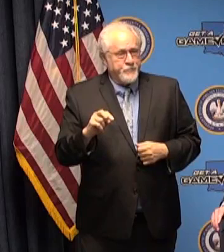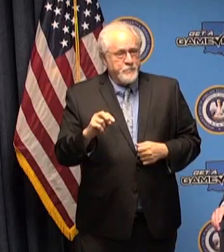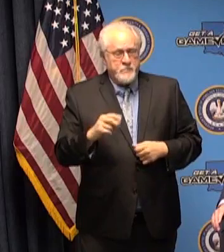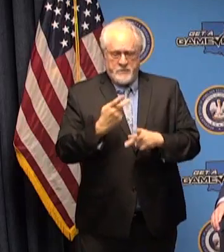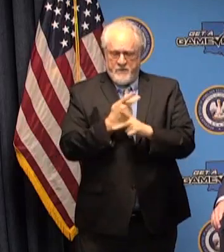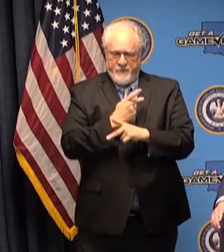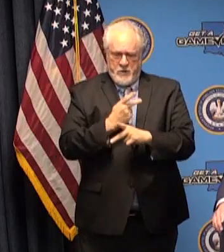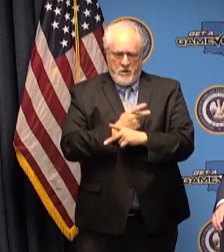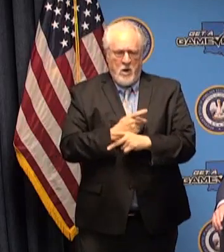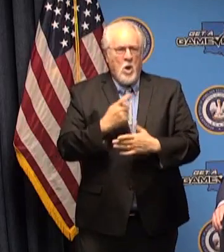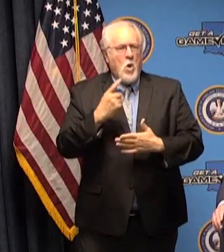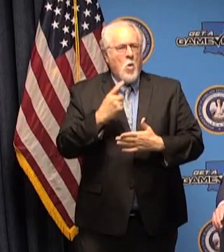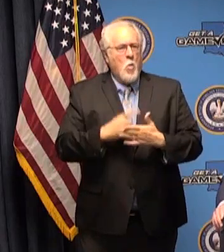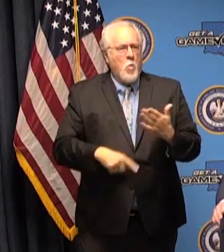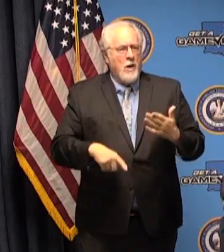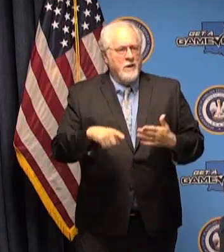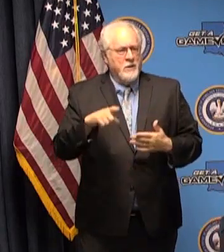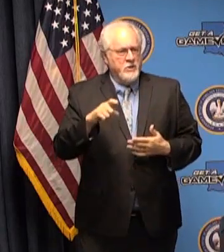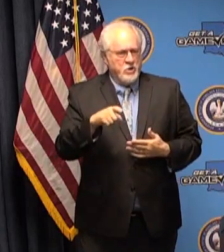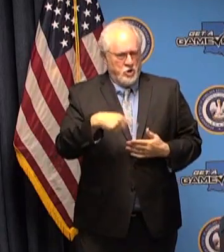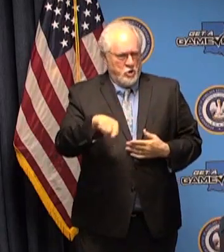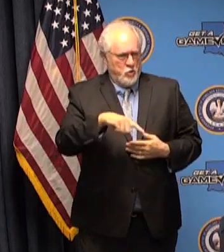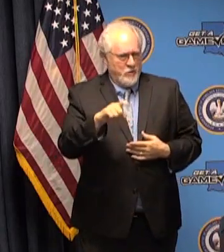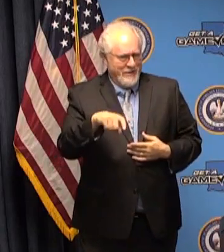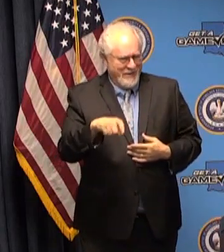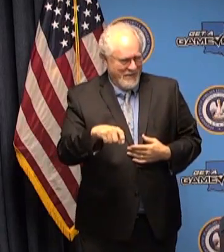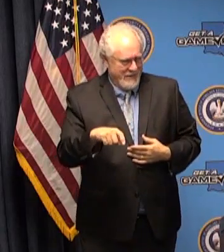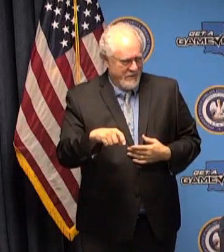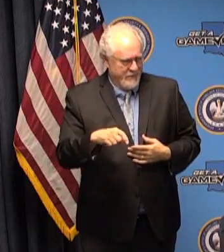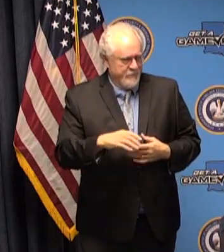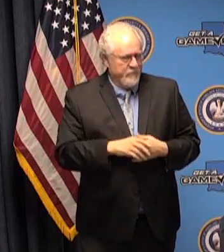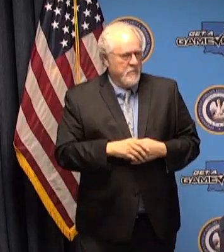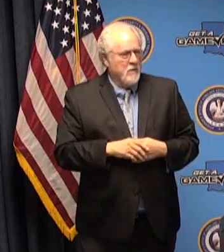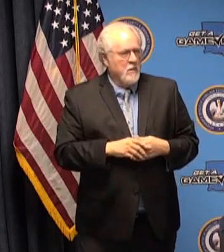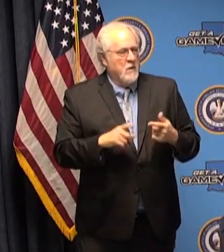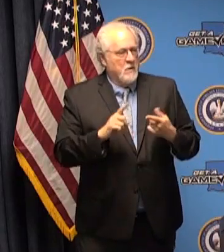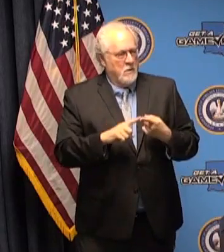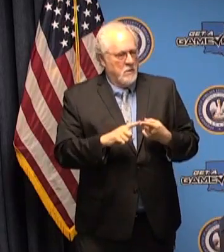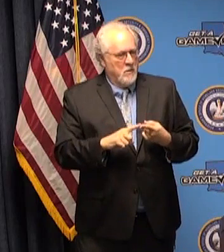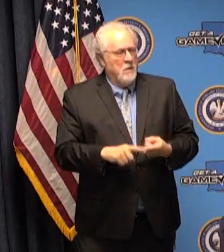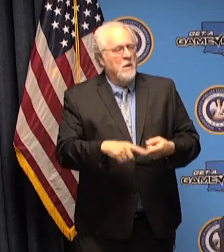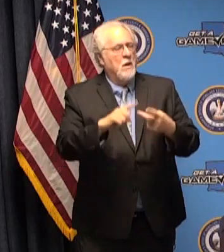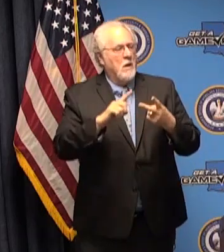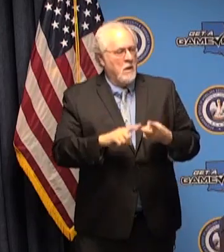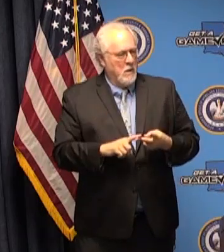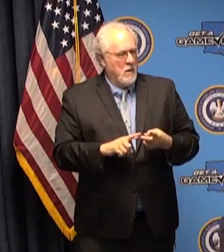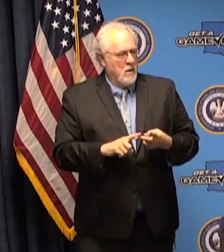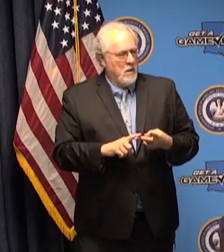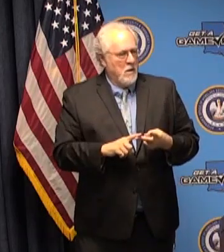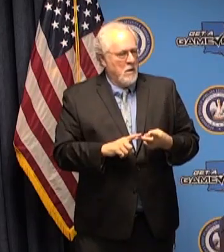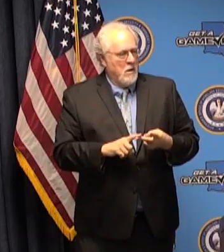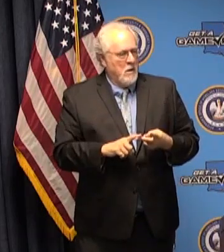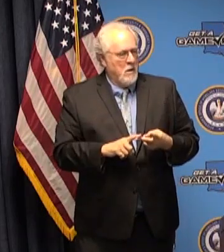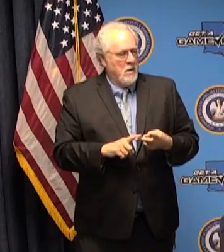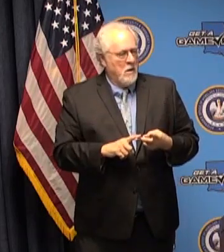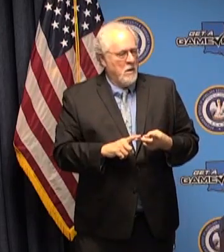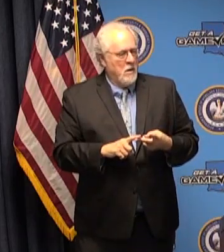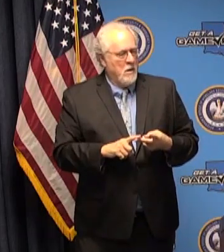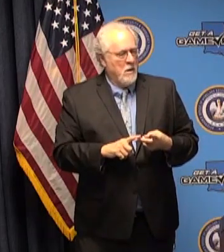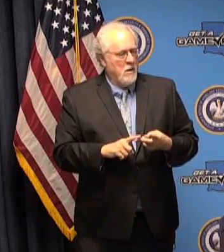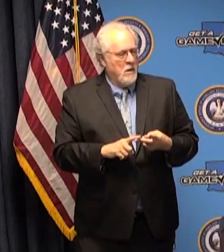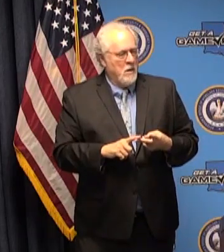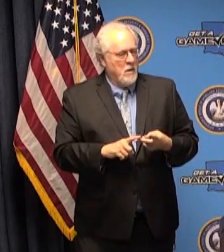you figure out what the additional capacity is in your currently operating hospitals. And you can do that